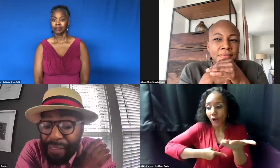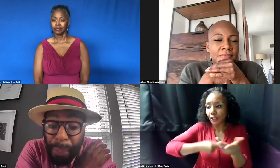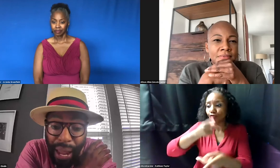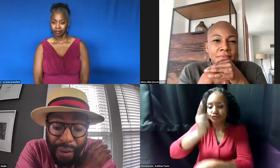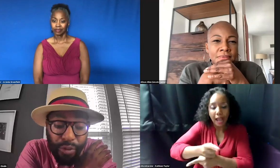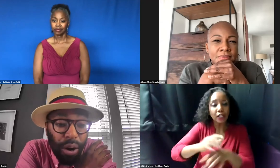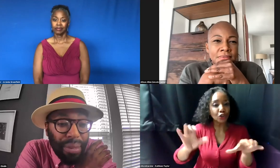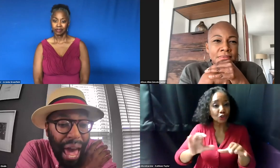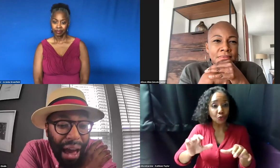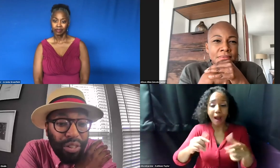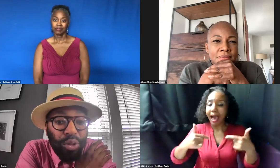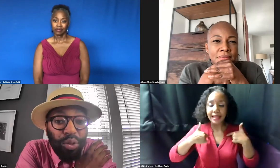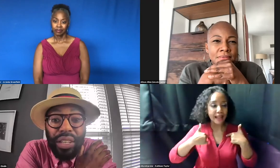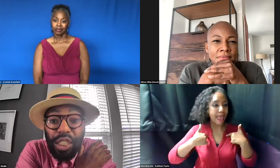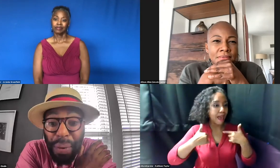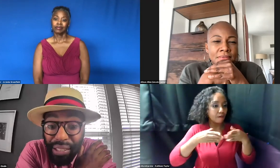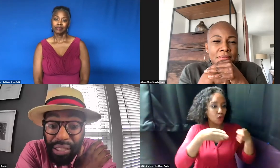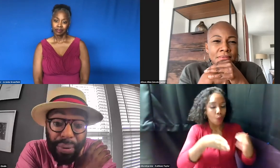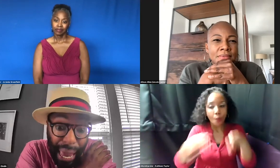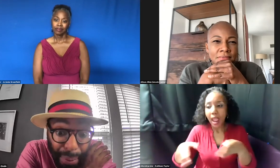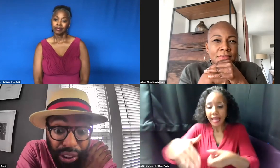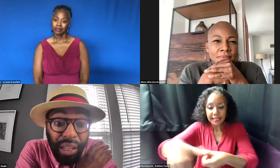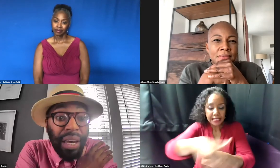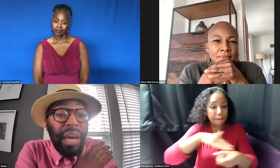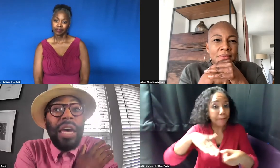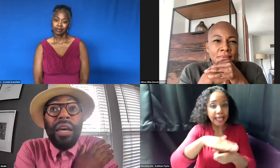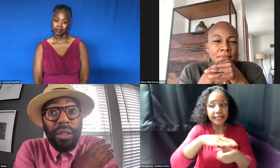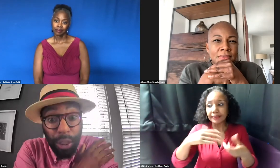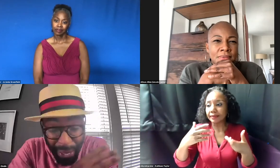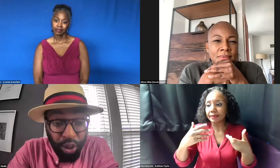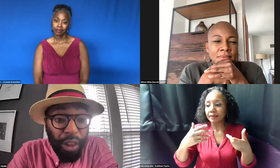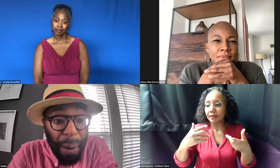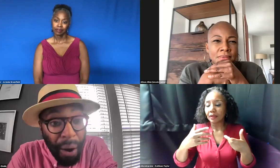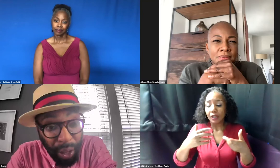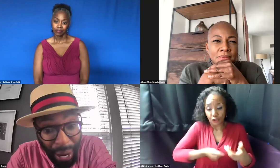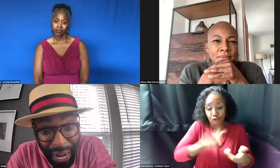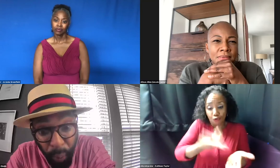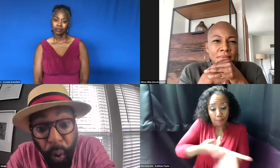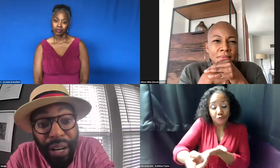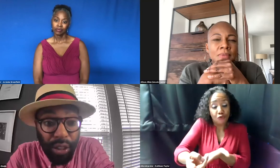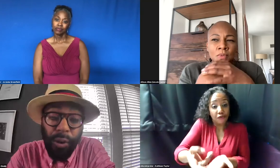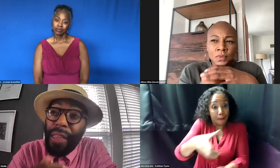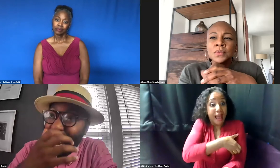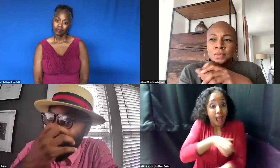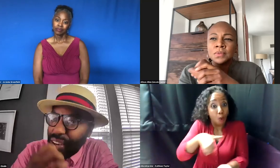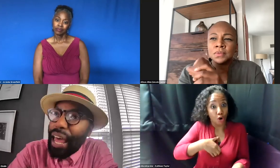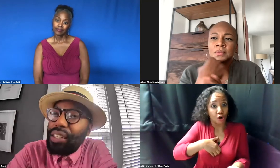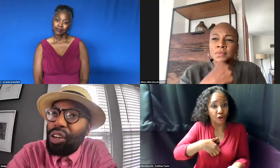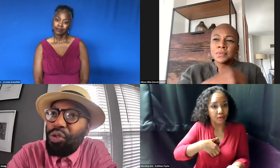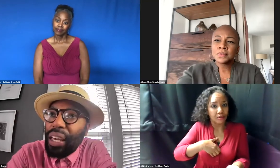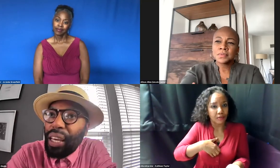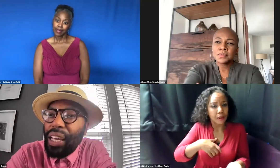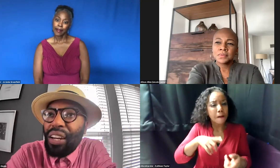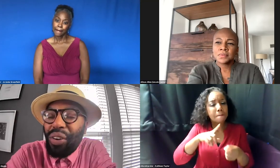did not have the platform, the avenue, the space to be able to speak truth to power in the way that I wanted to. And I feel